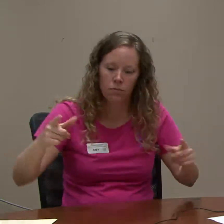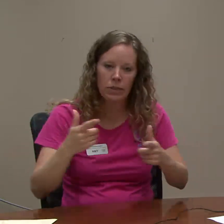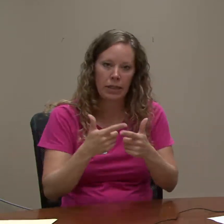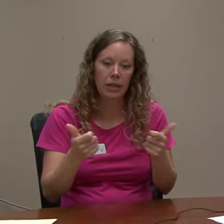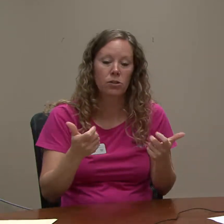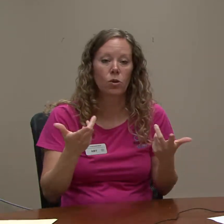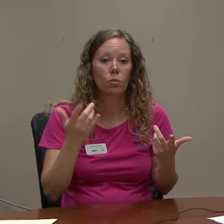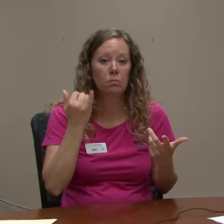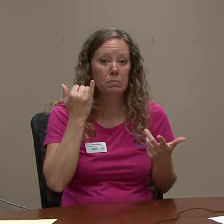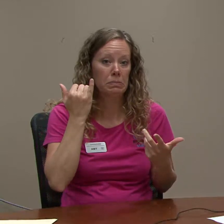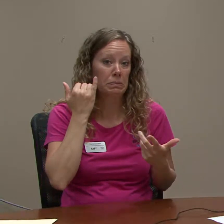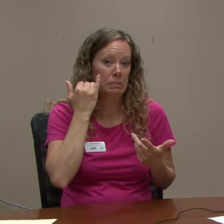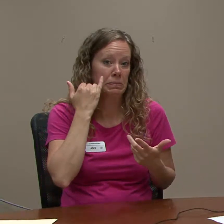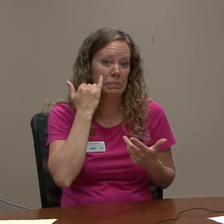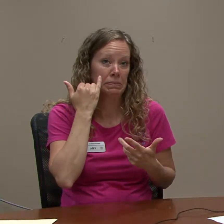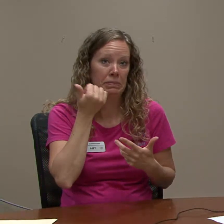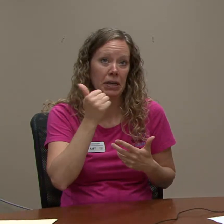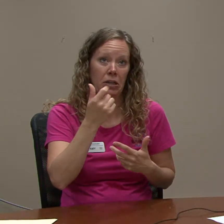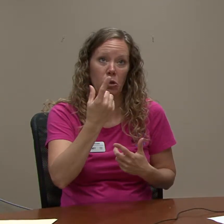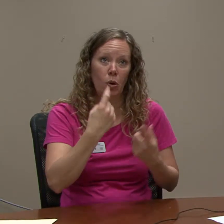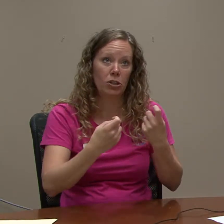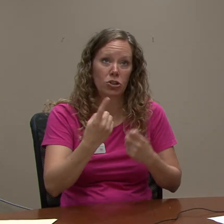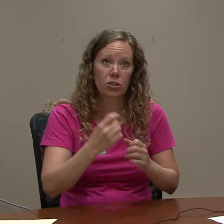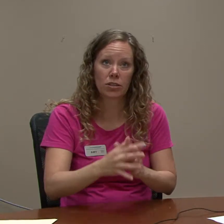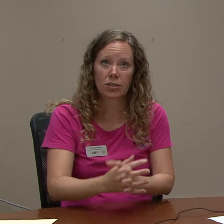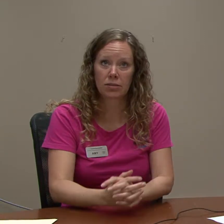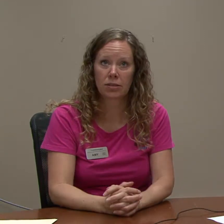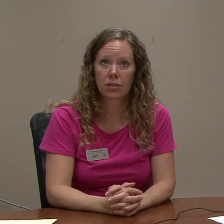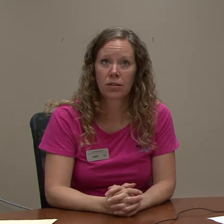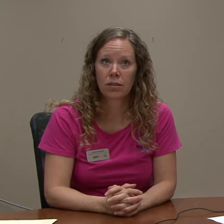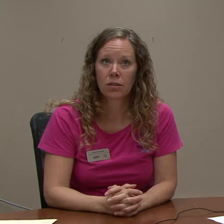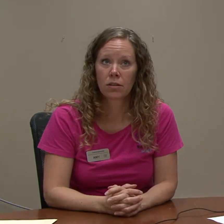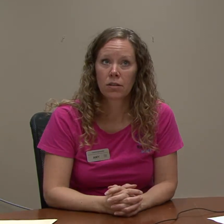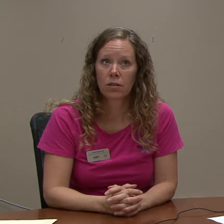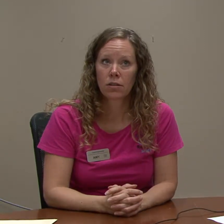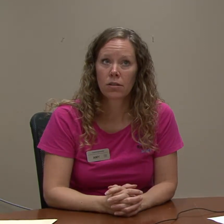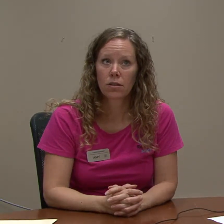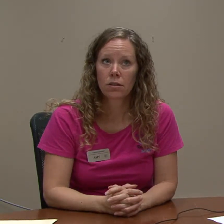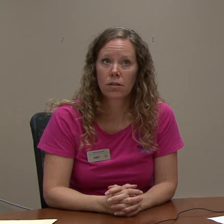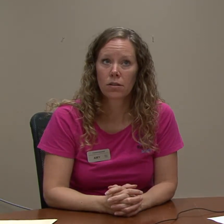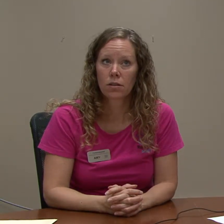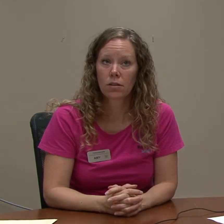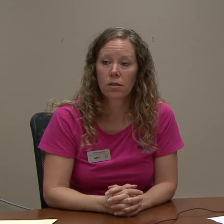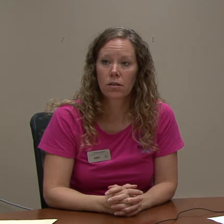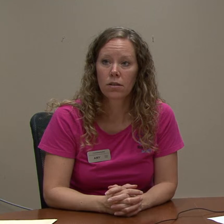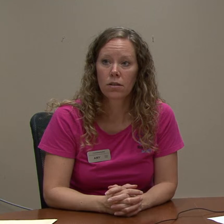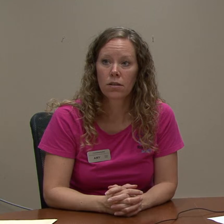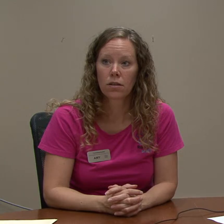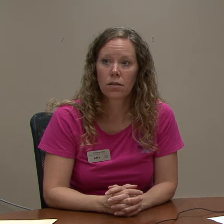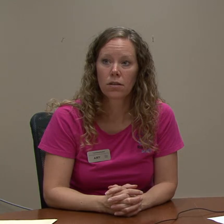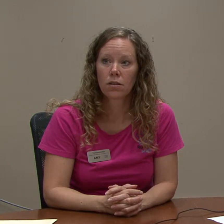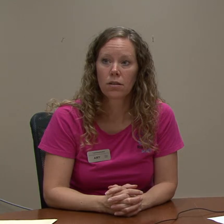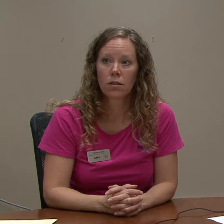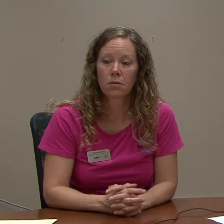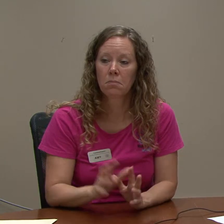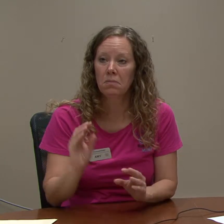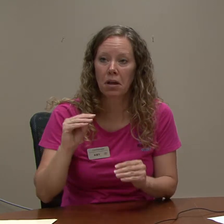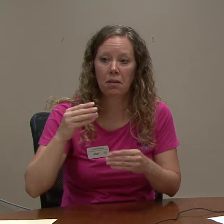Yeah, so Derek, are there any questions? Nothing's come up.